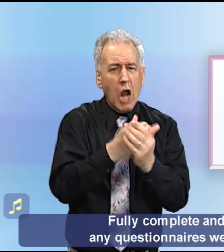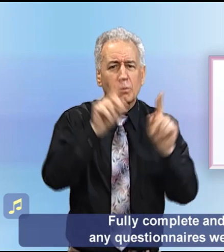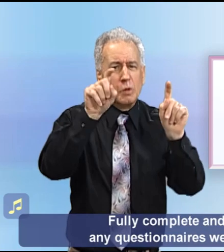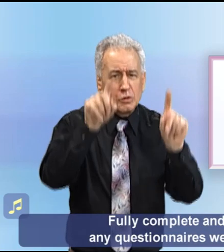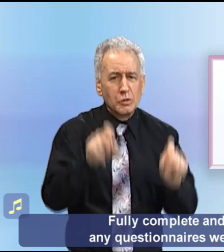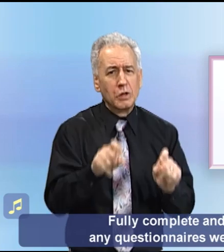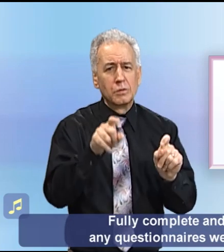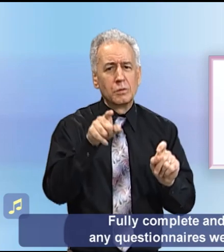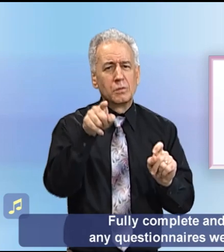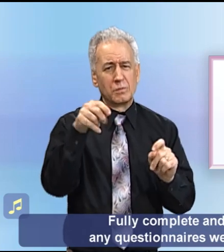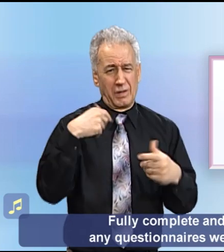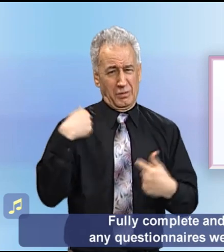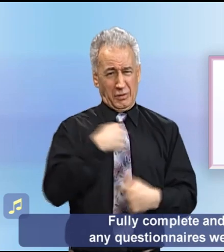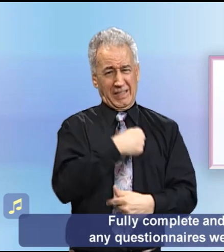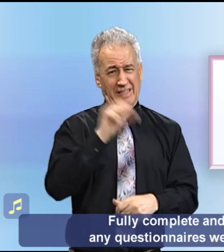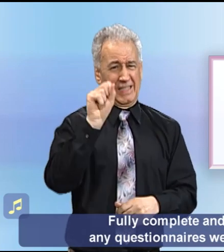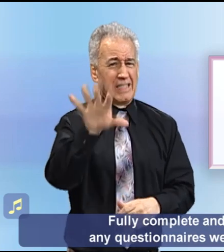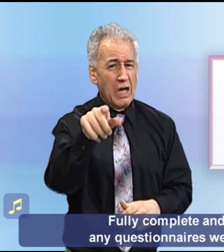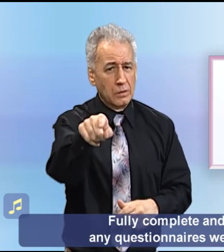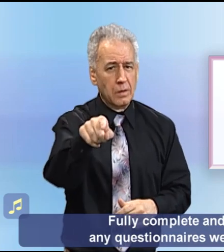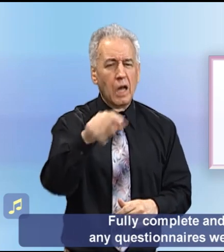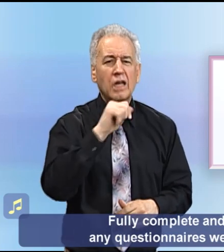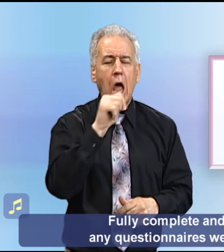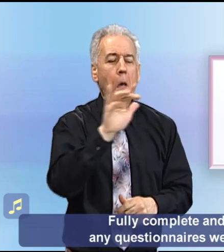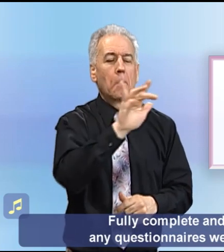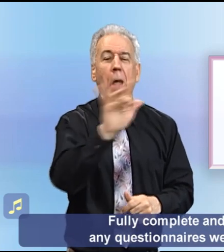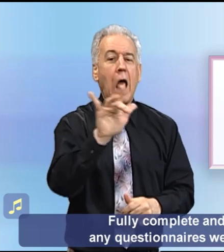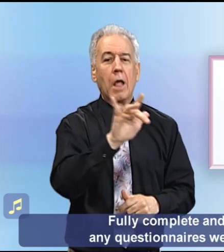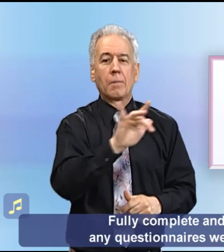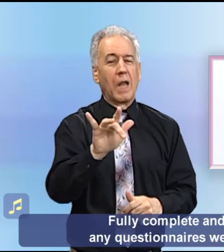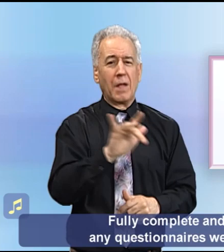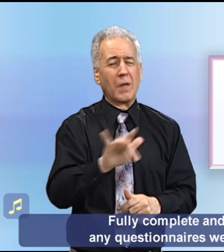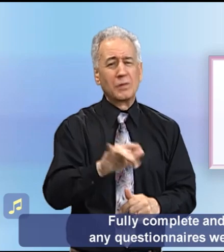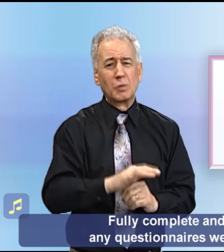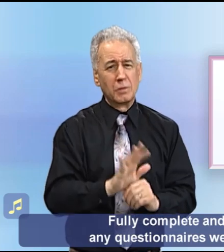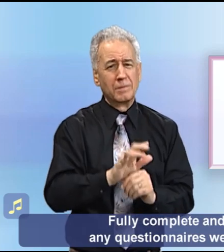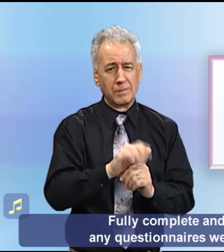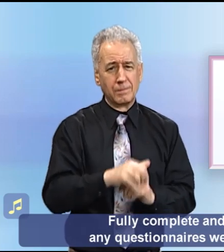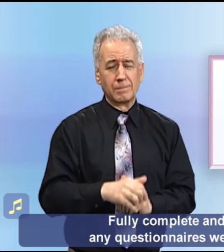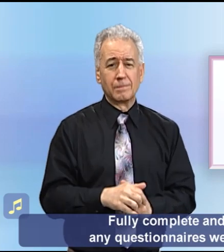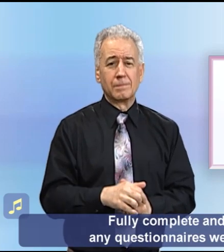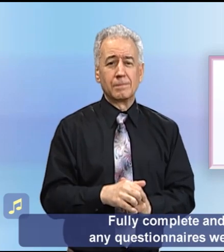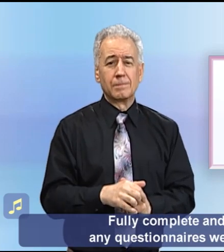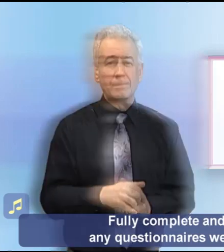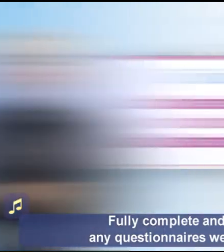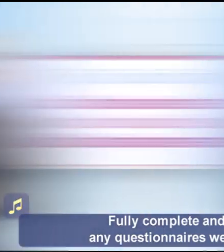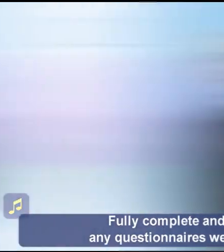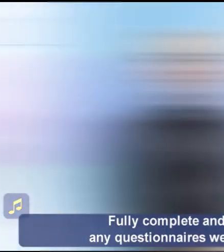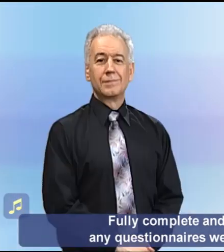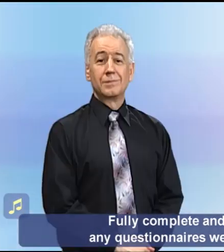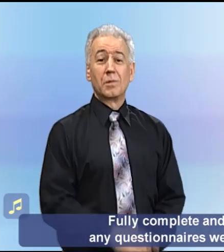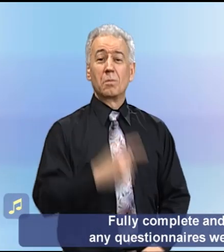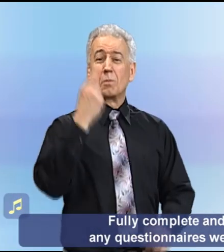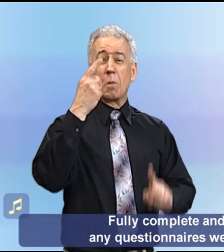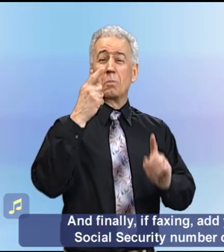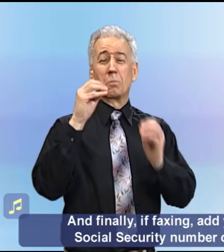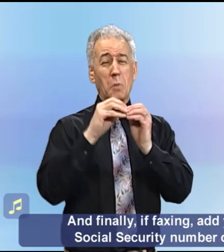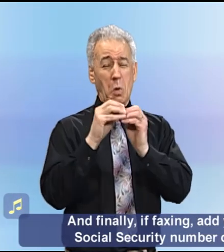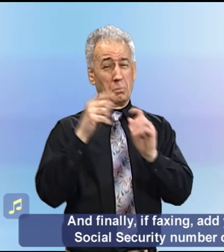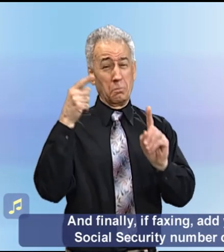complete and include any questionnaires we send you and finally